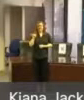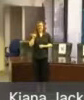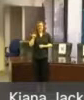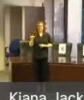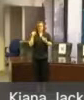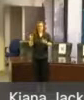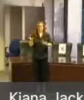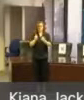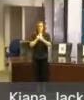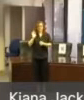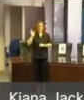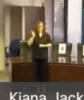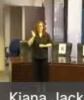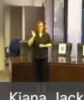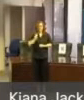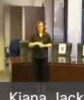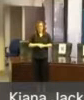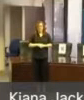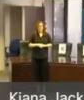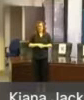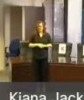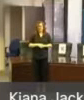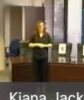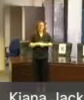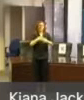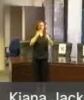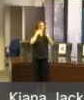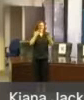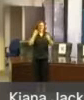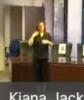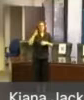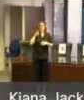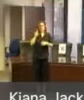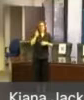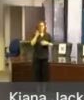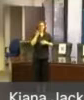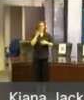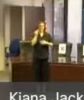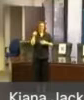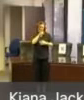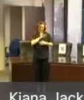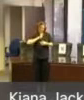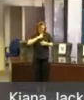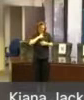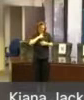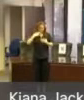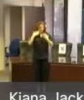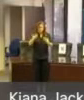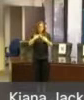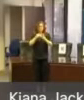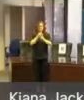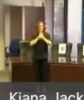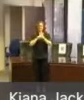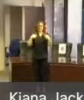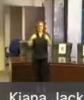presentation. Thank you. Thank you, Chairman Boyd and members of the board. The State Health Benefit Plan